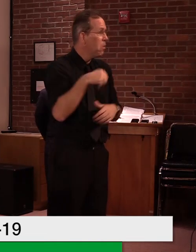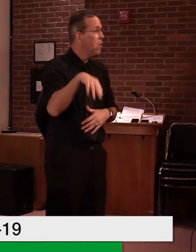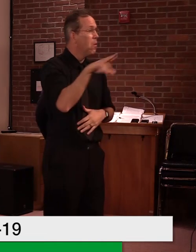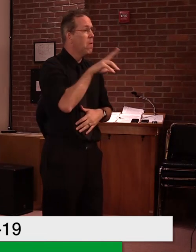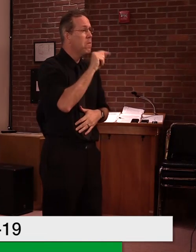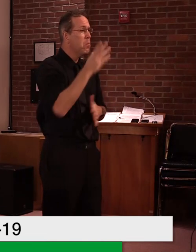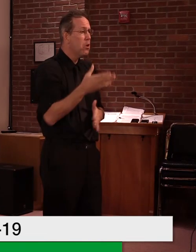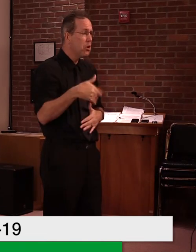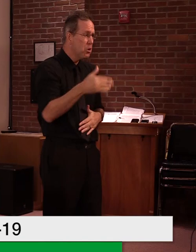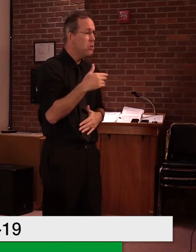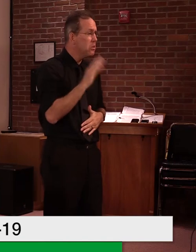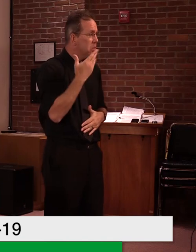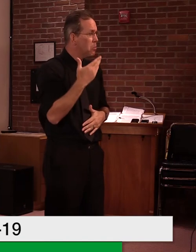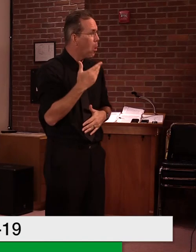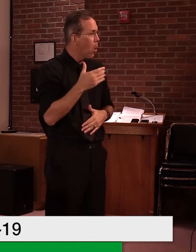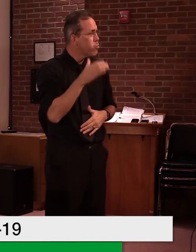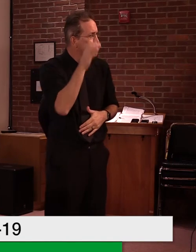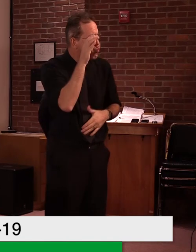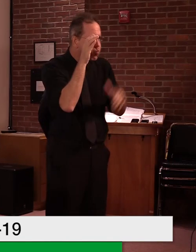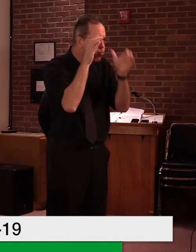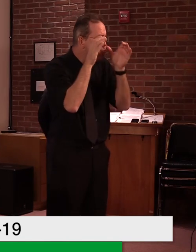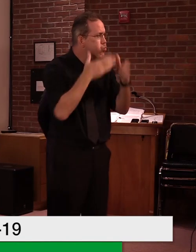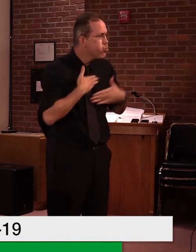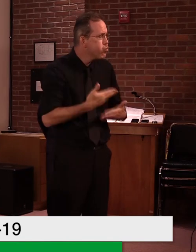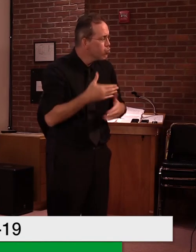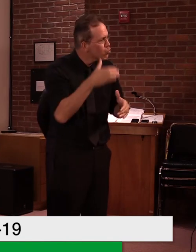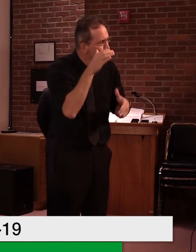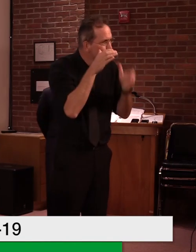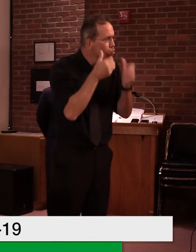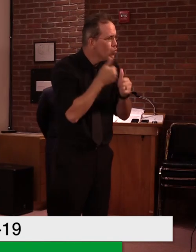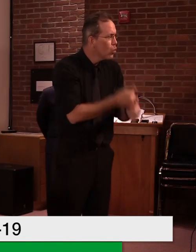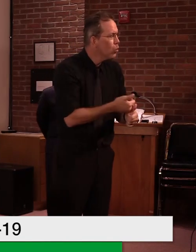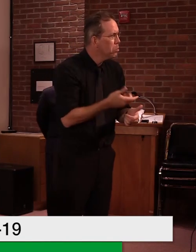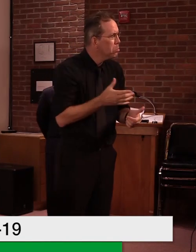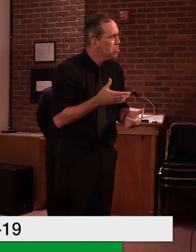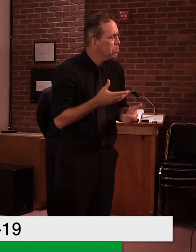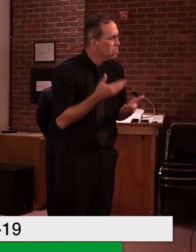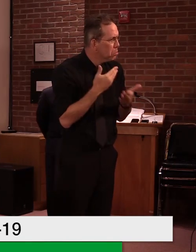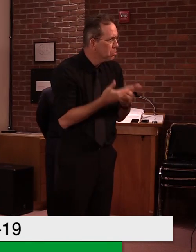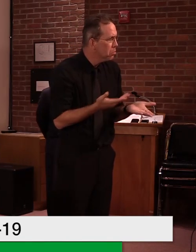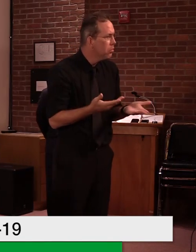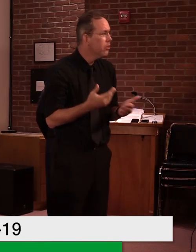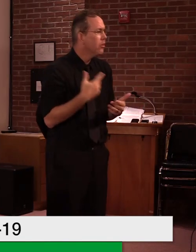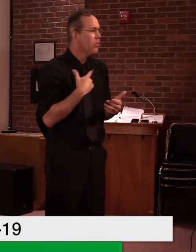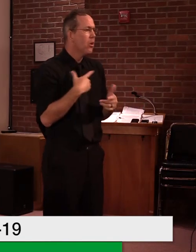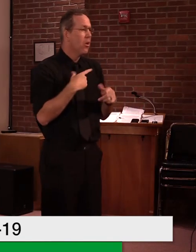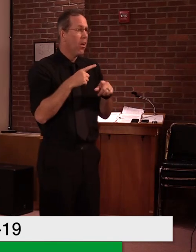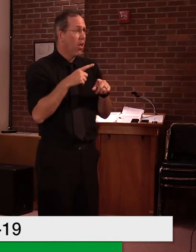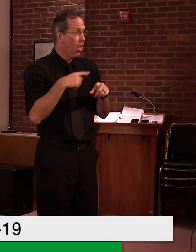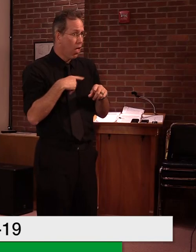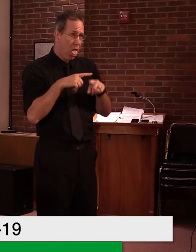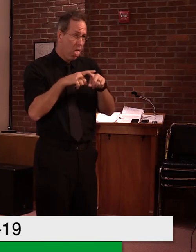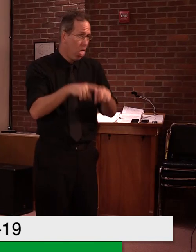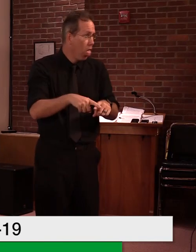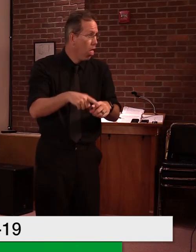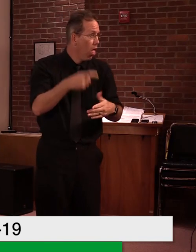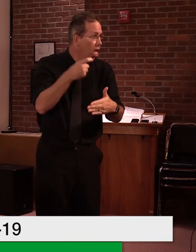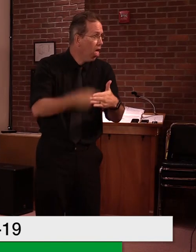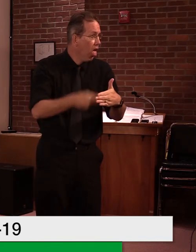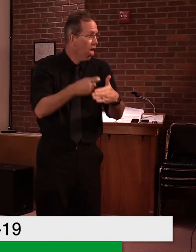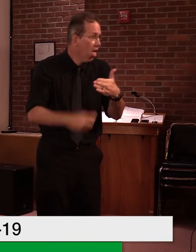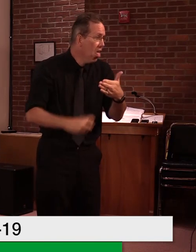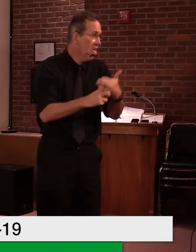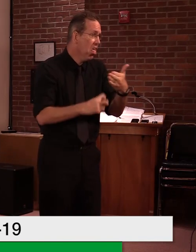guidance. So falling back to an enforcement posture we don't see as, we don't anticipate as something that